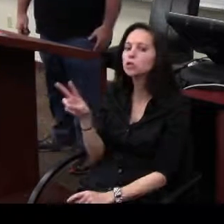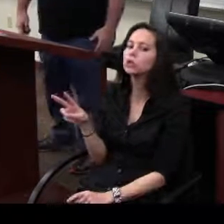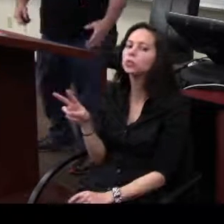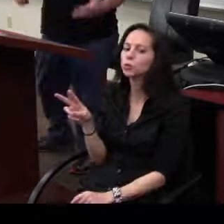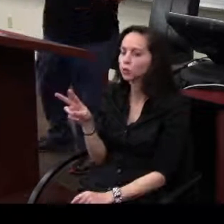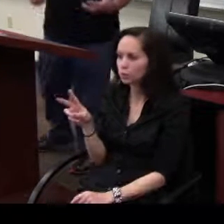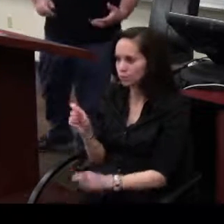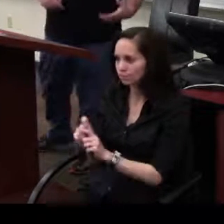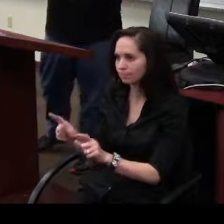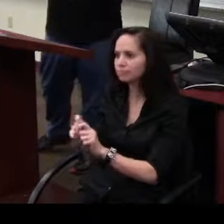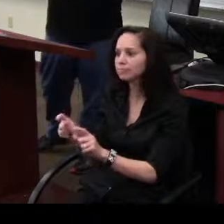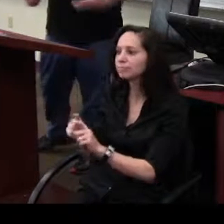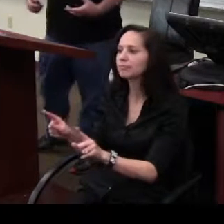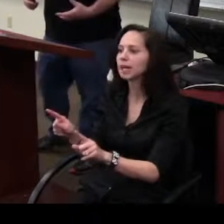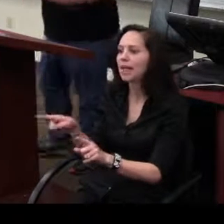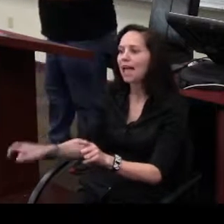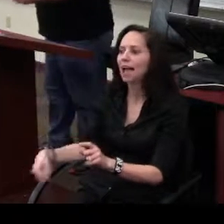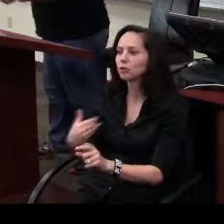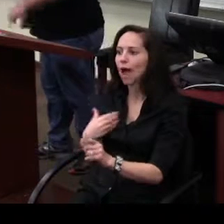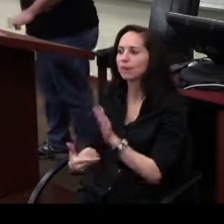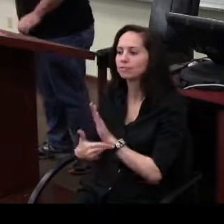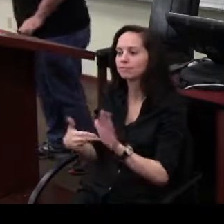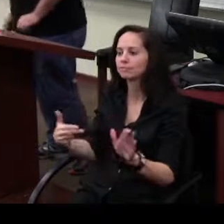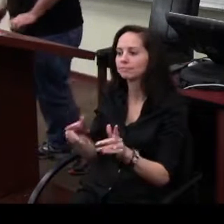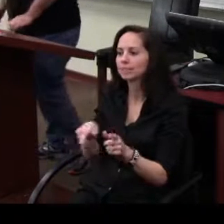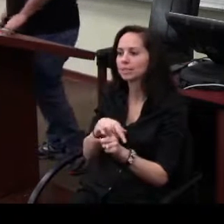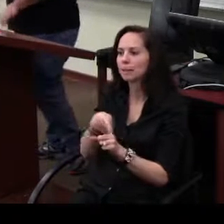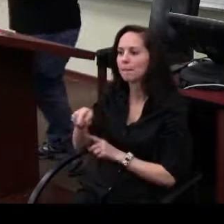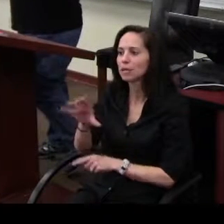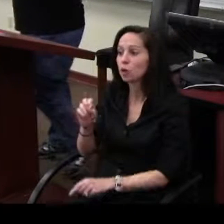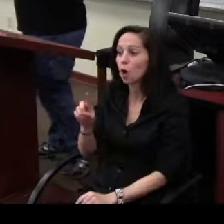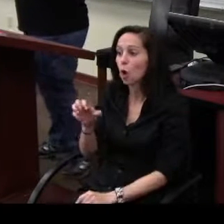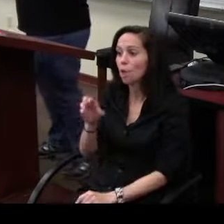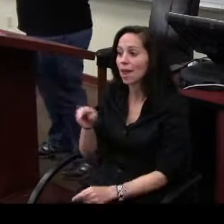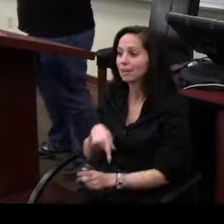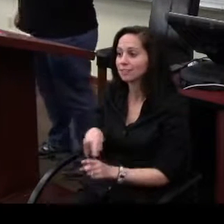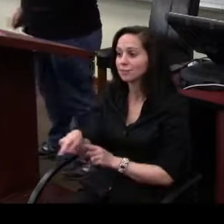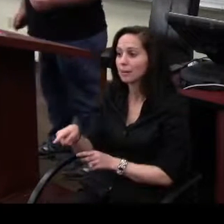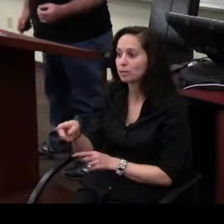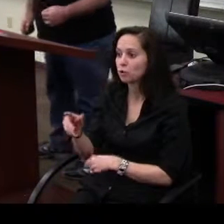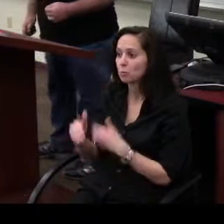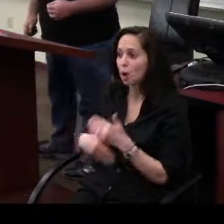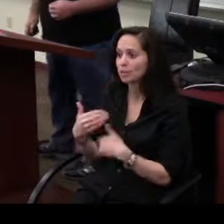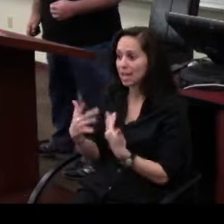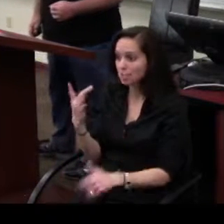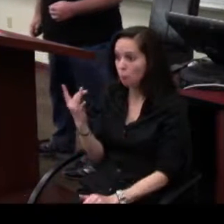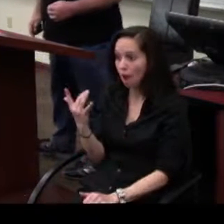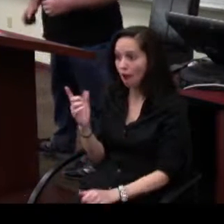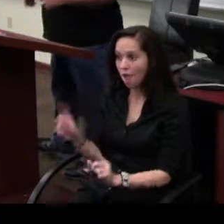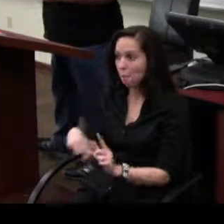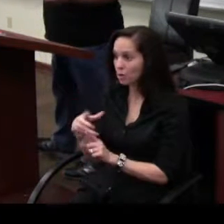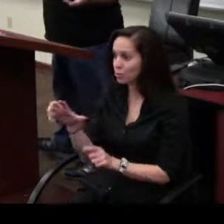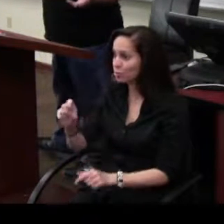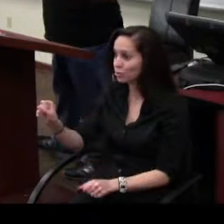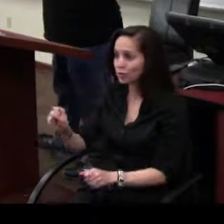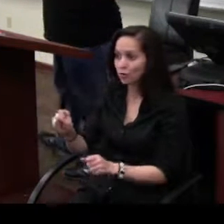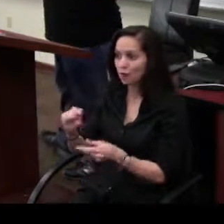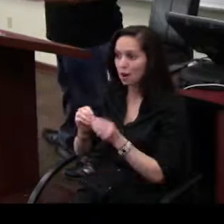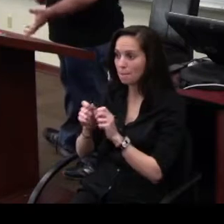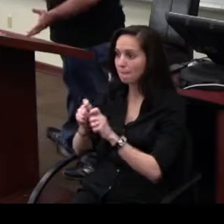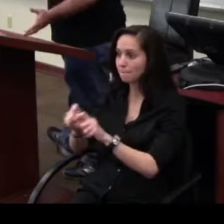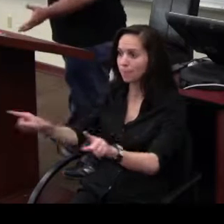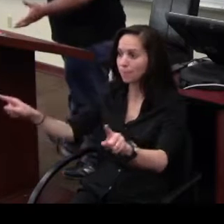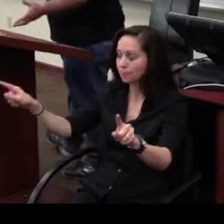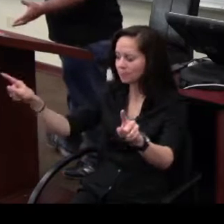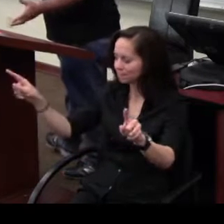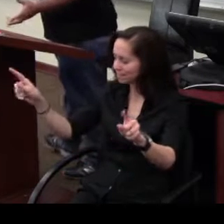this year, they're having to have special codes and special processes to file their taxes. Because once your social is out there